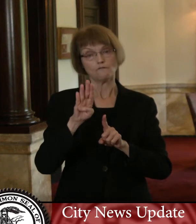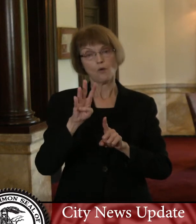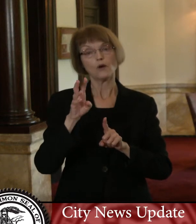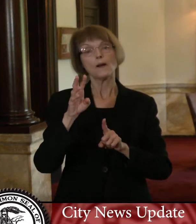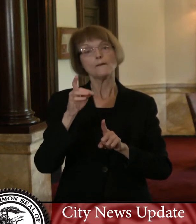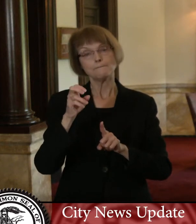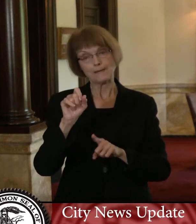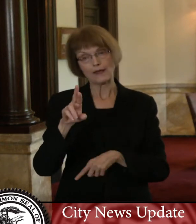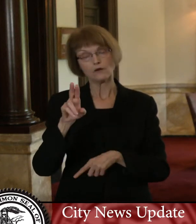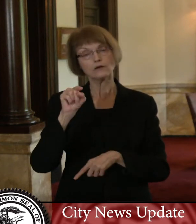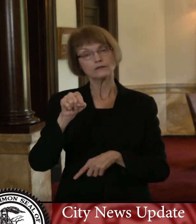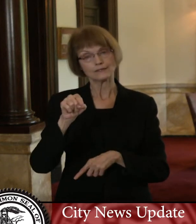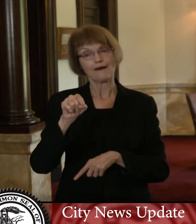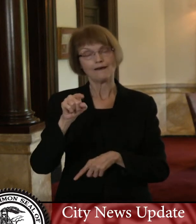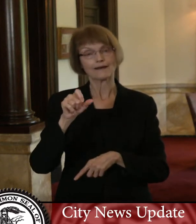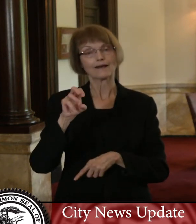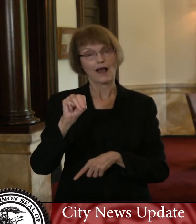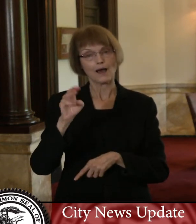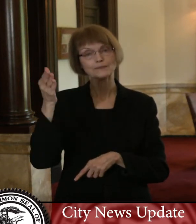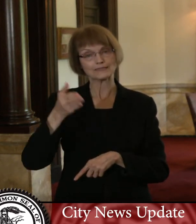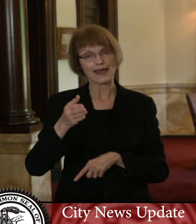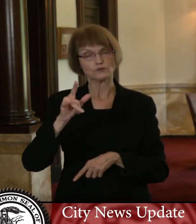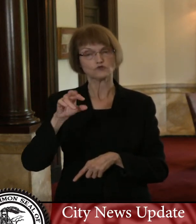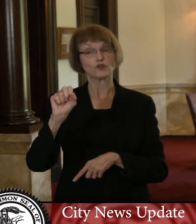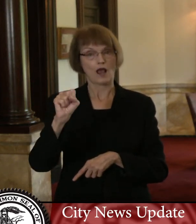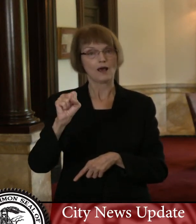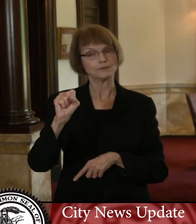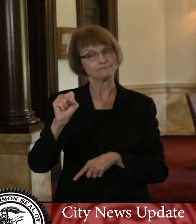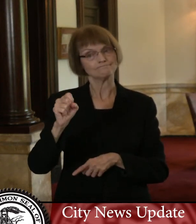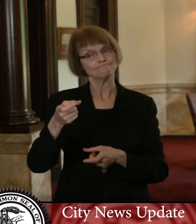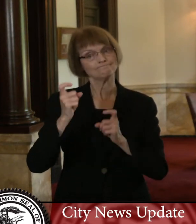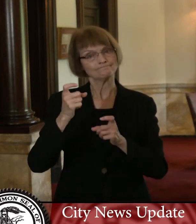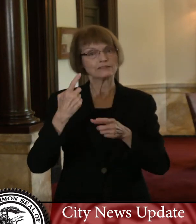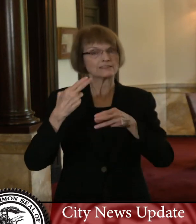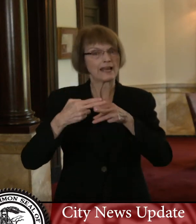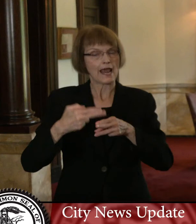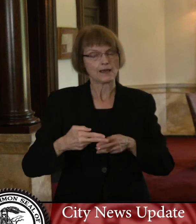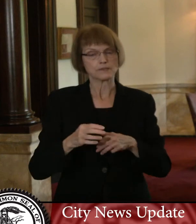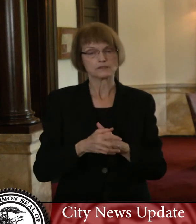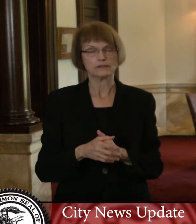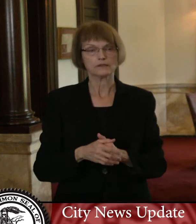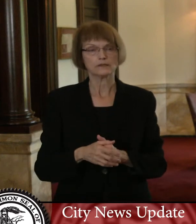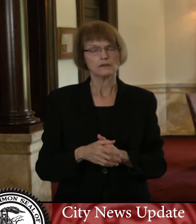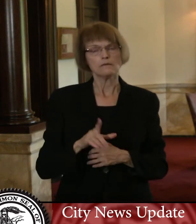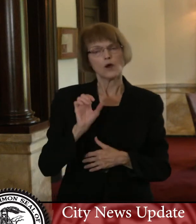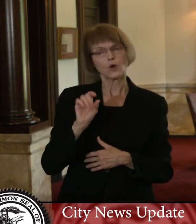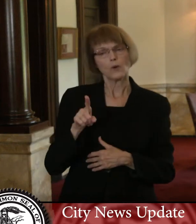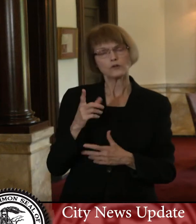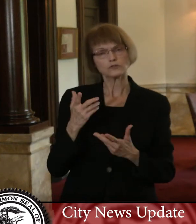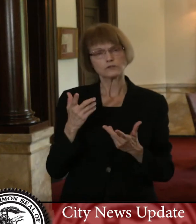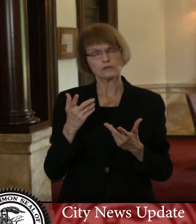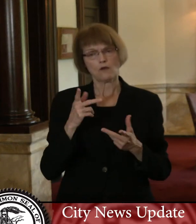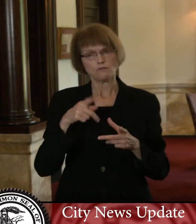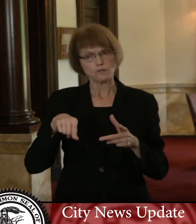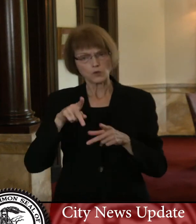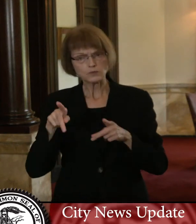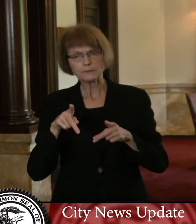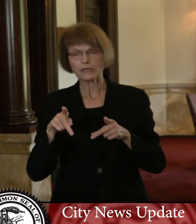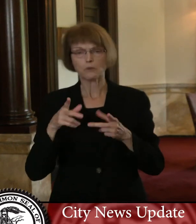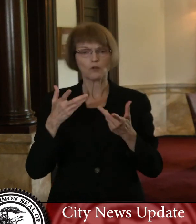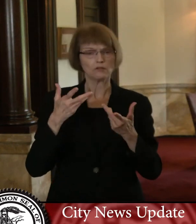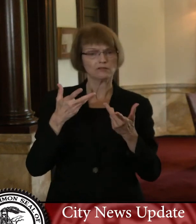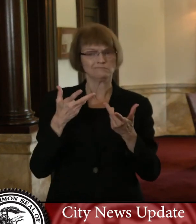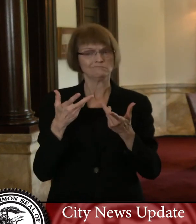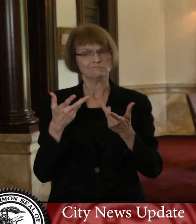tishauraformayor.com/jobs. Let's see. What is planned to support the unhoused as the eviction